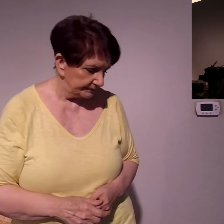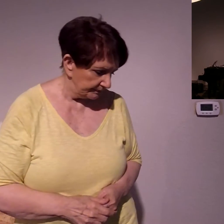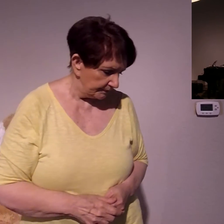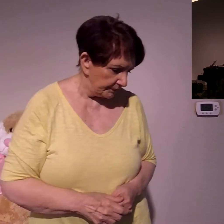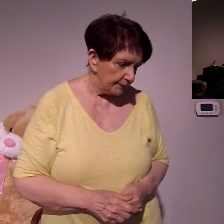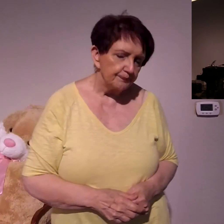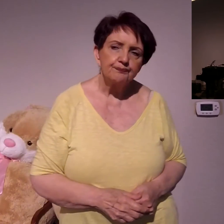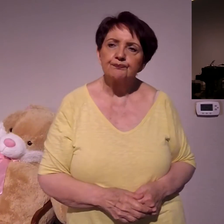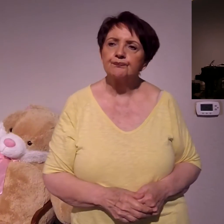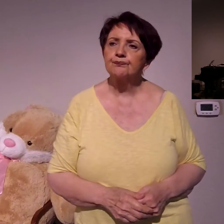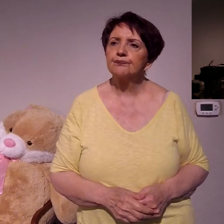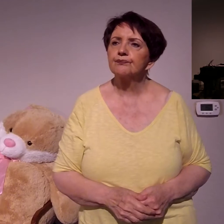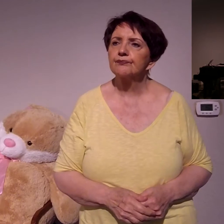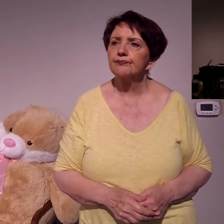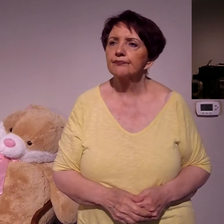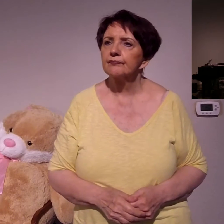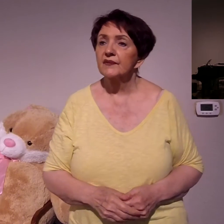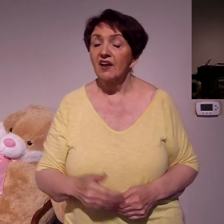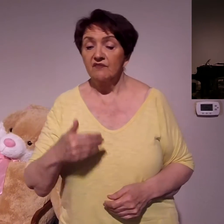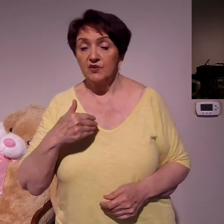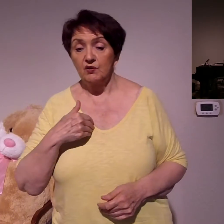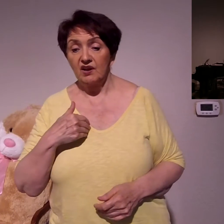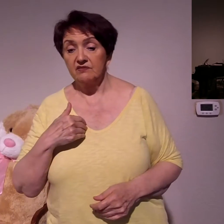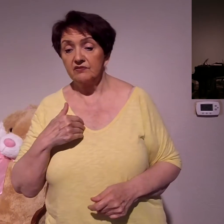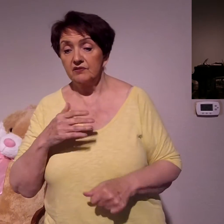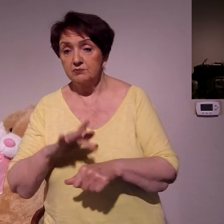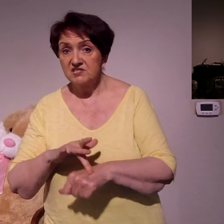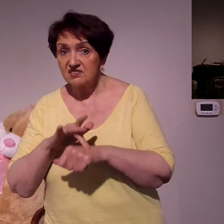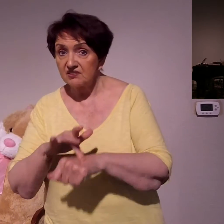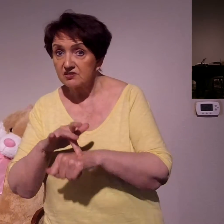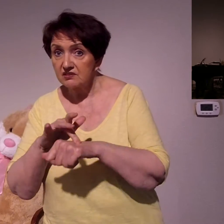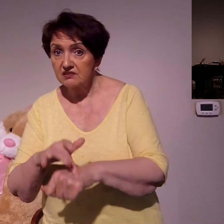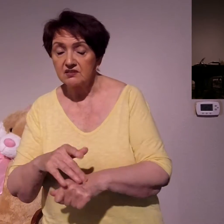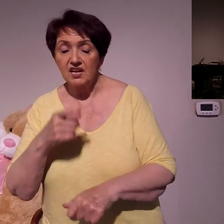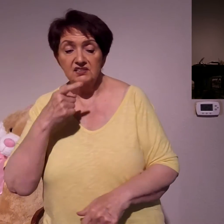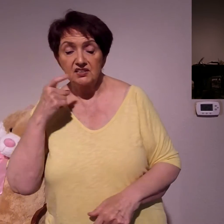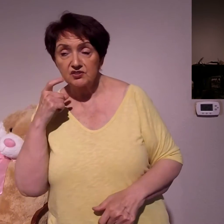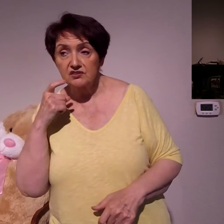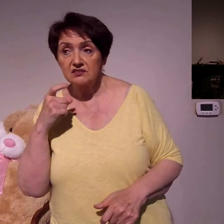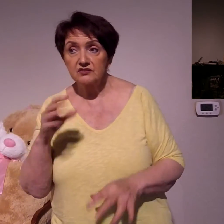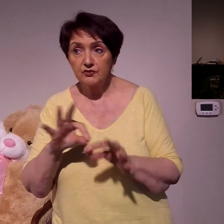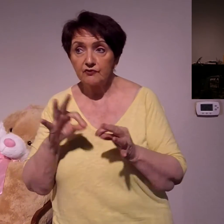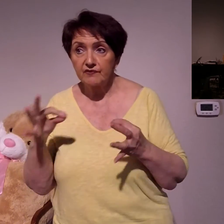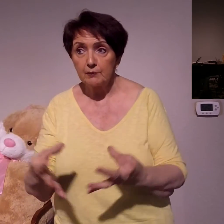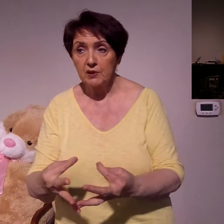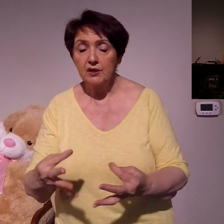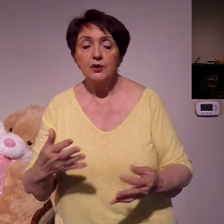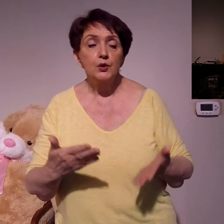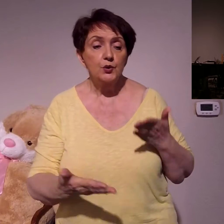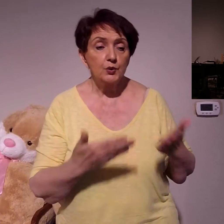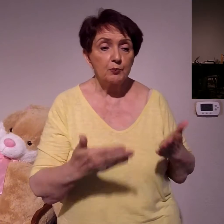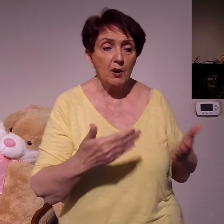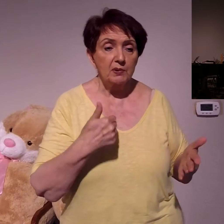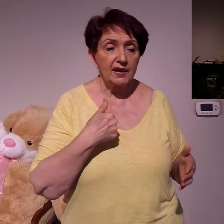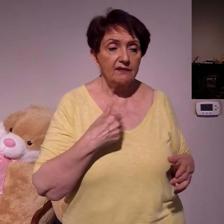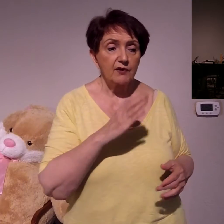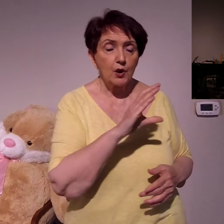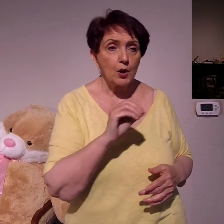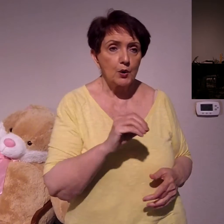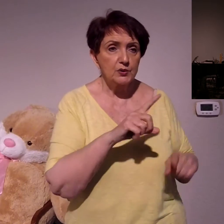you're not so conscious that you're recreating the same patterns over and over? So that's a great